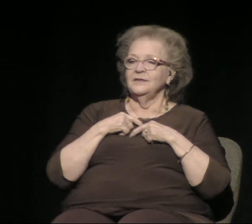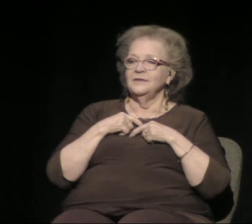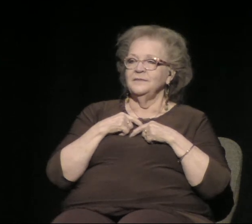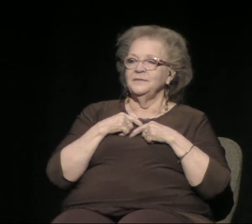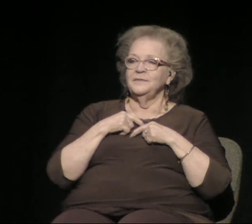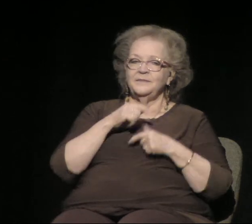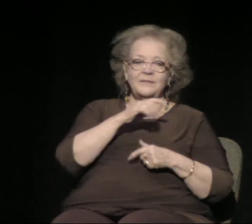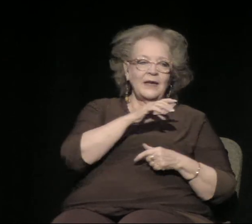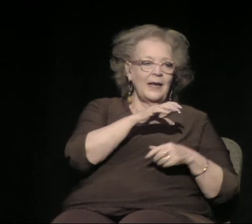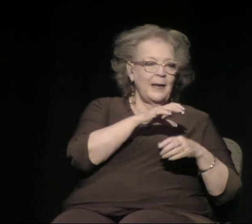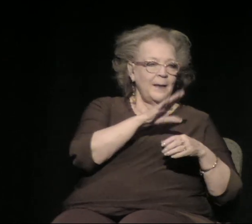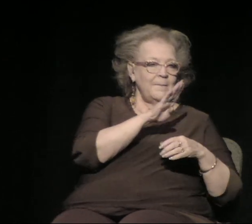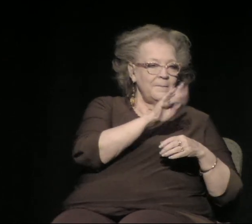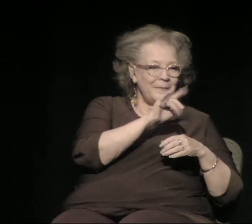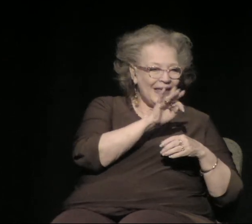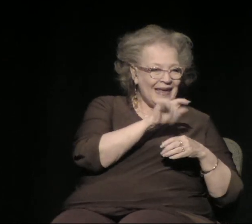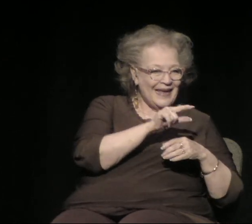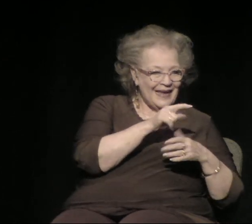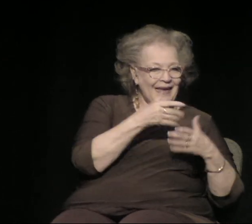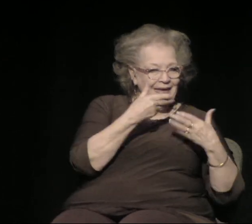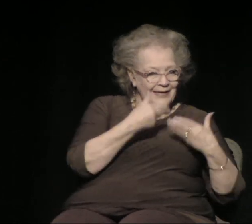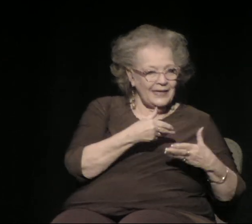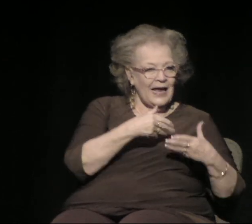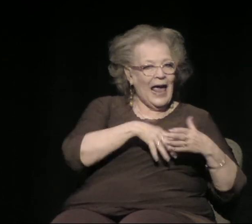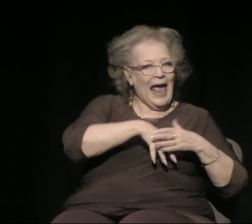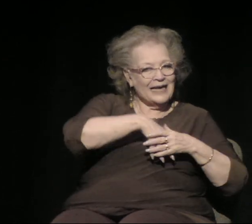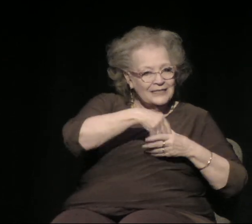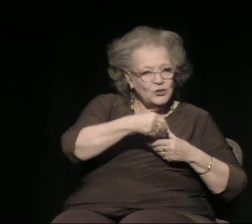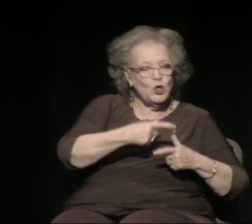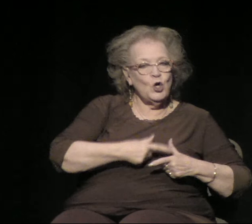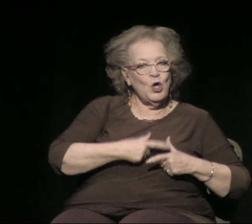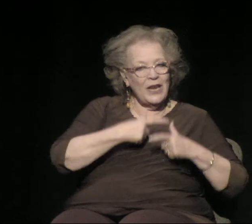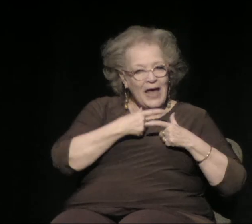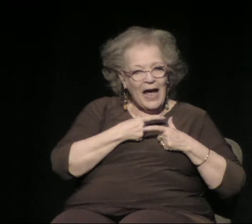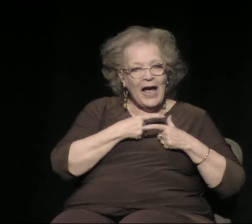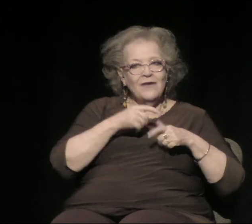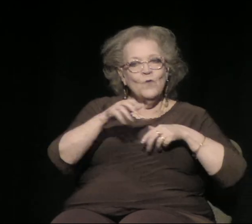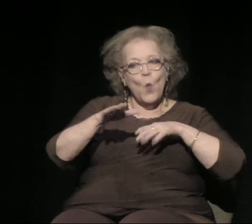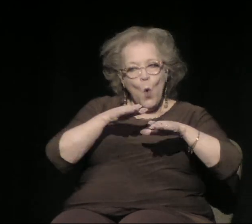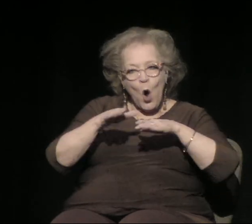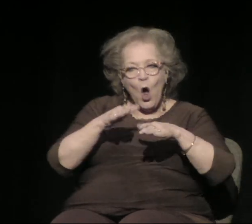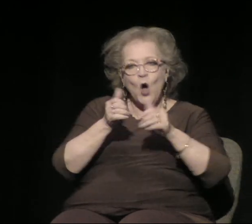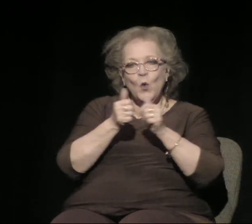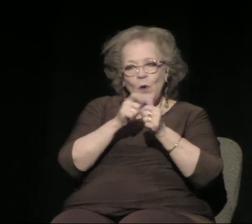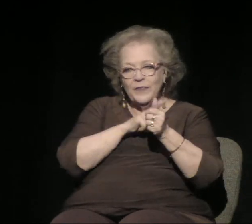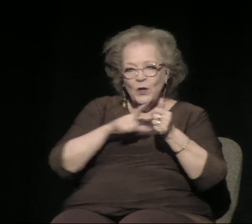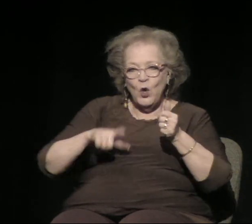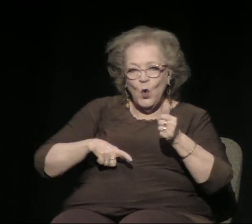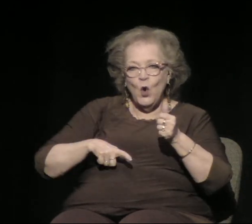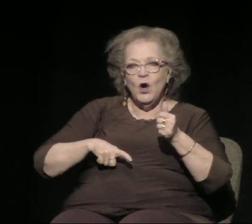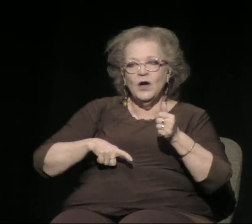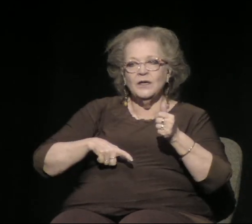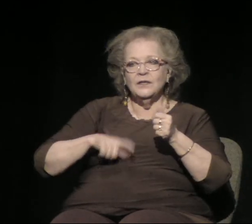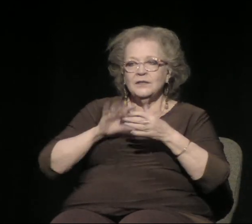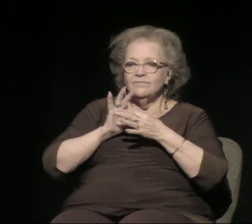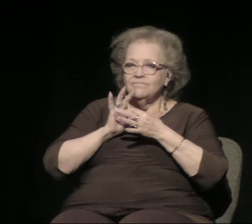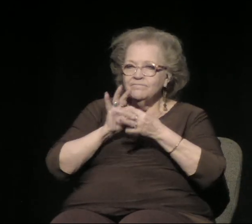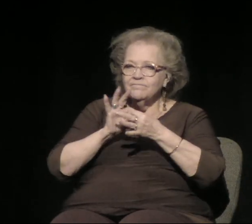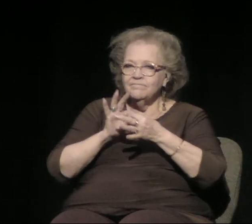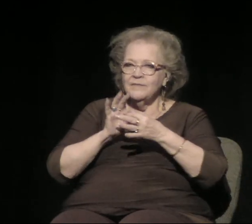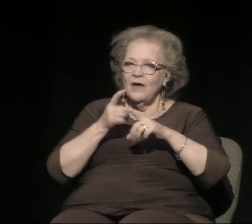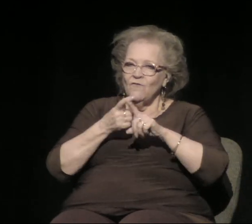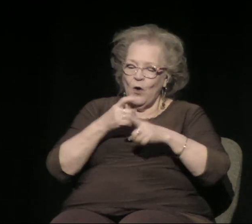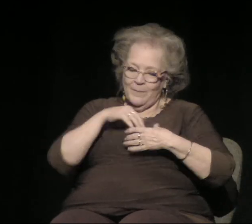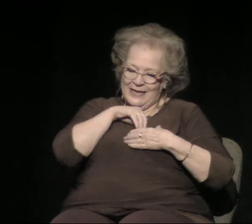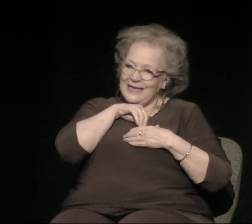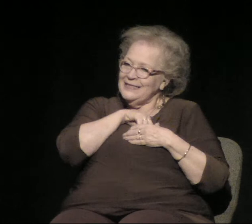being comes before doing. That your external life, your walk with the Lord should flow from your